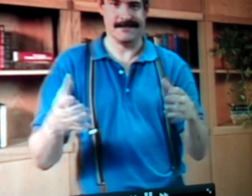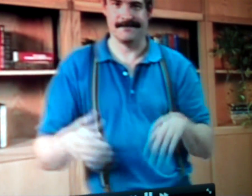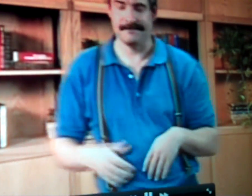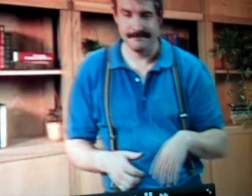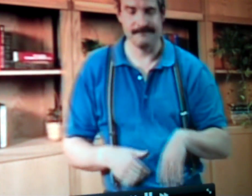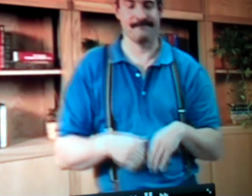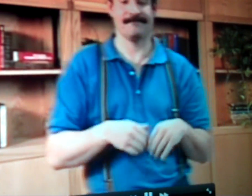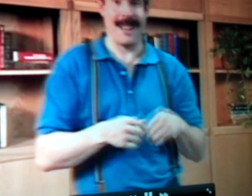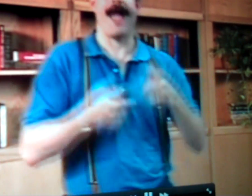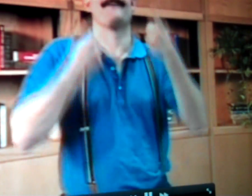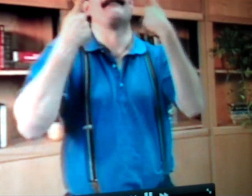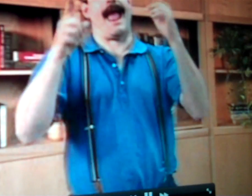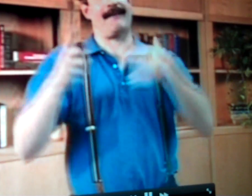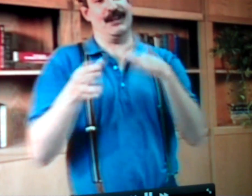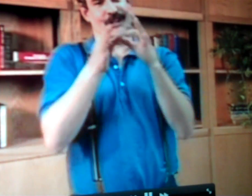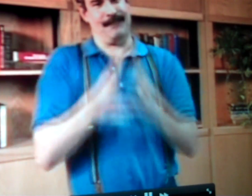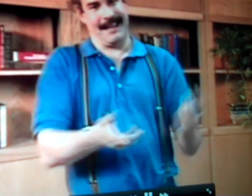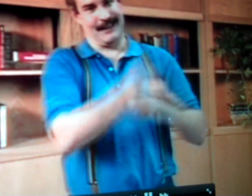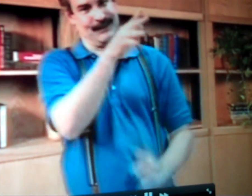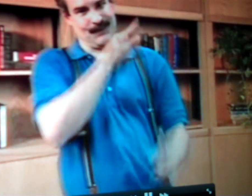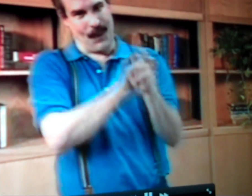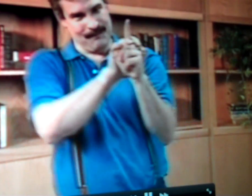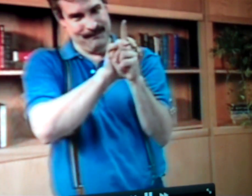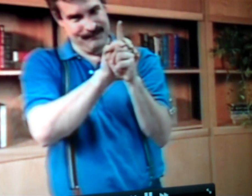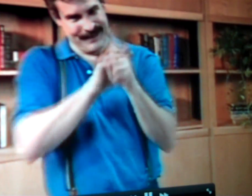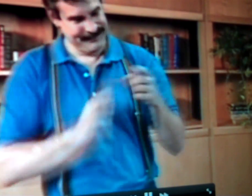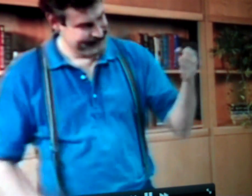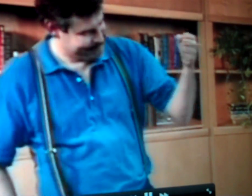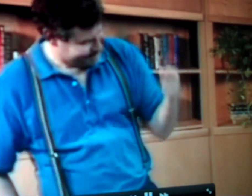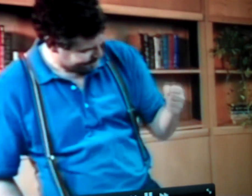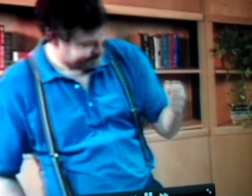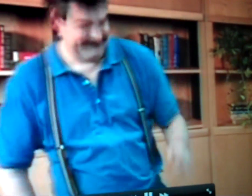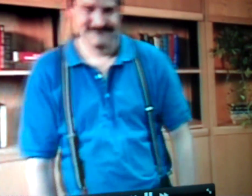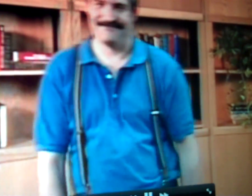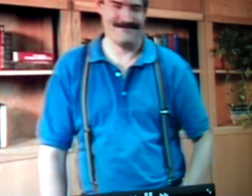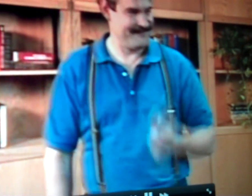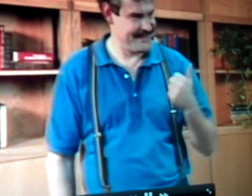45 students in the class at this point. So finally, an interpreter showed up.